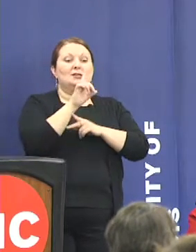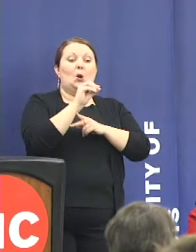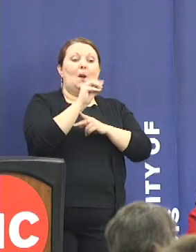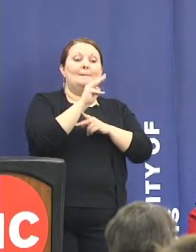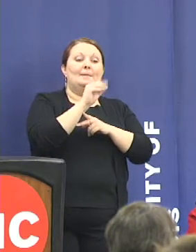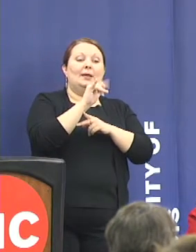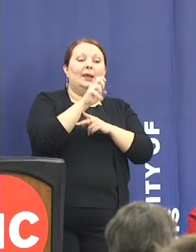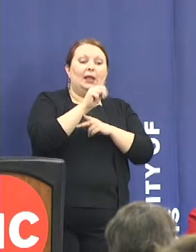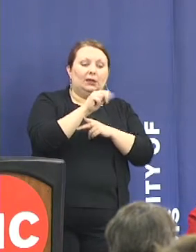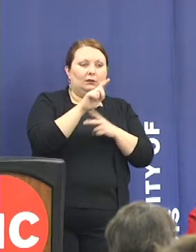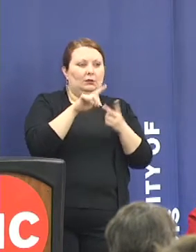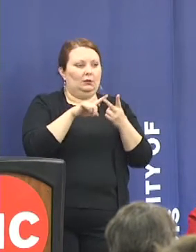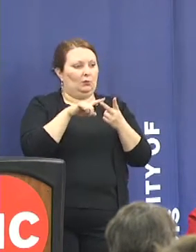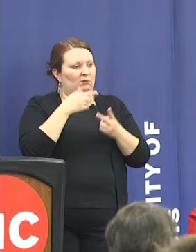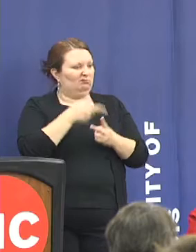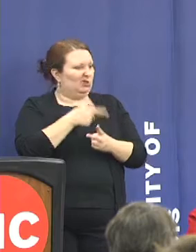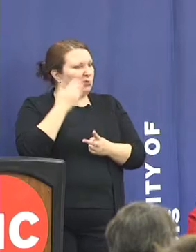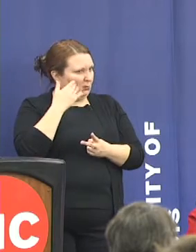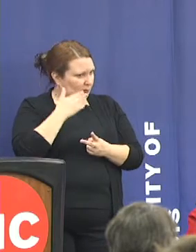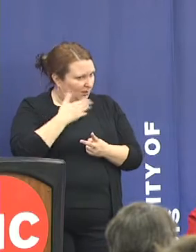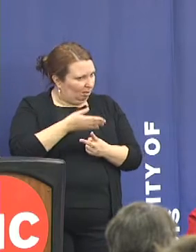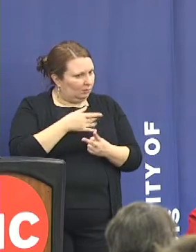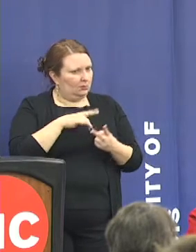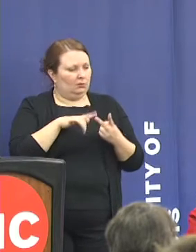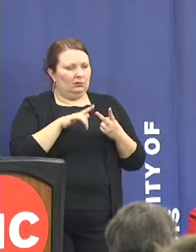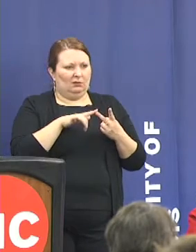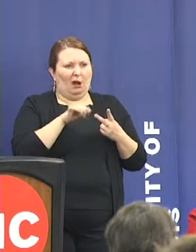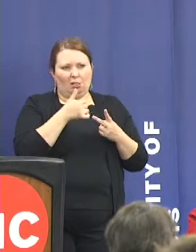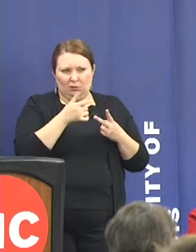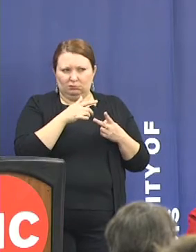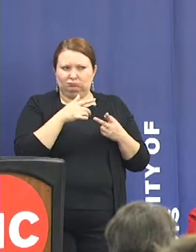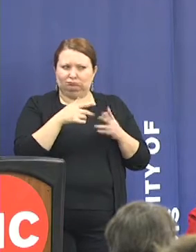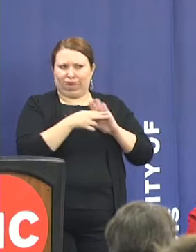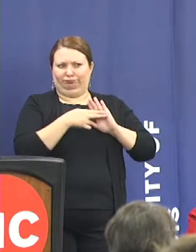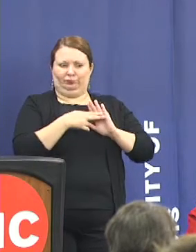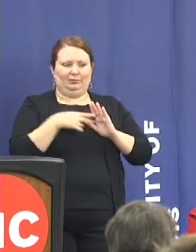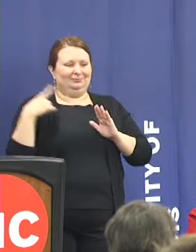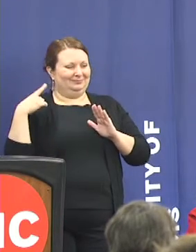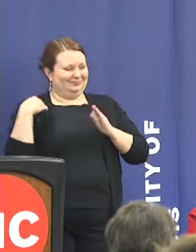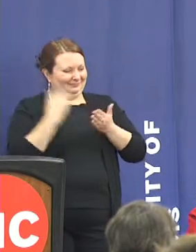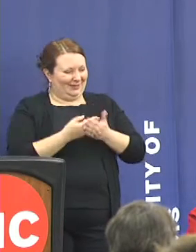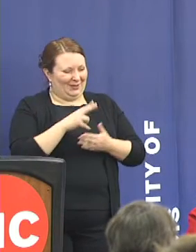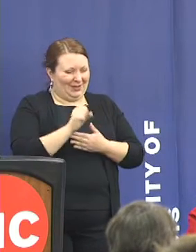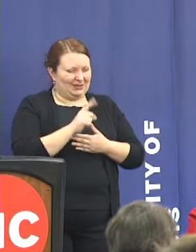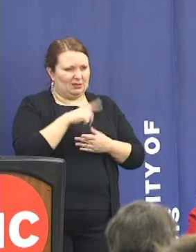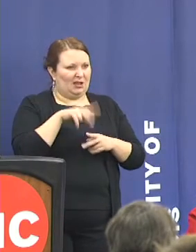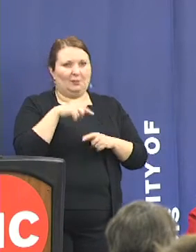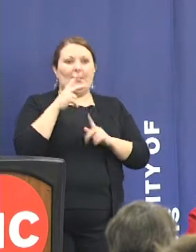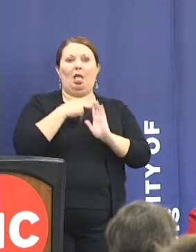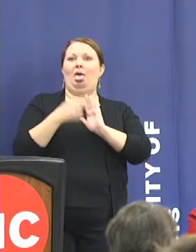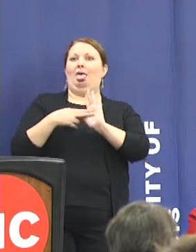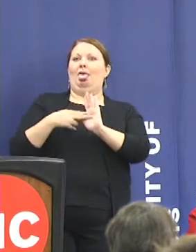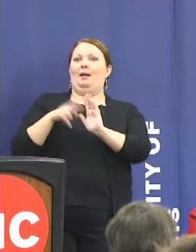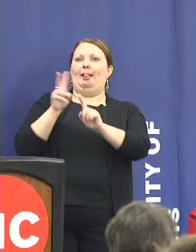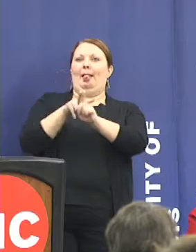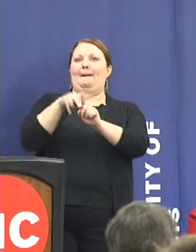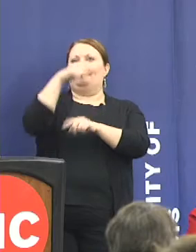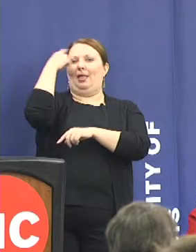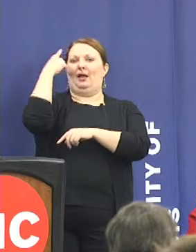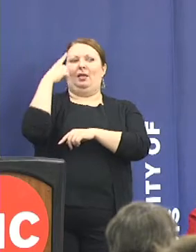or, you know, and Dr. Lopez knows this very well, and others come to the U.S. and suddenly they're racialized as black. And those are not